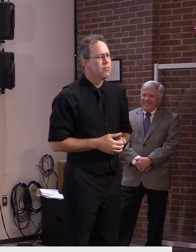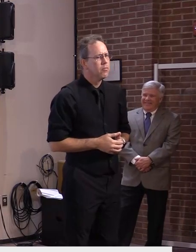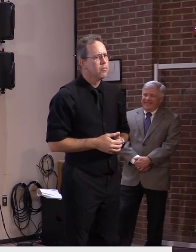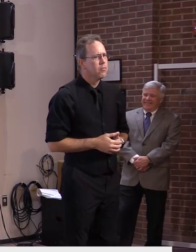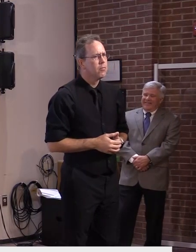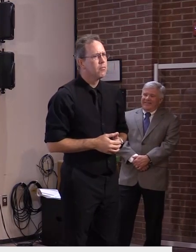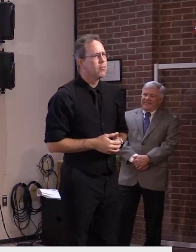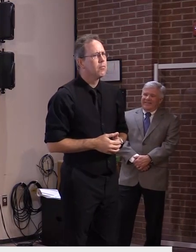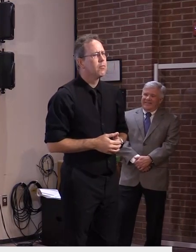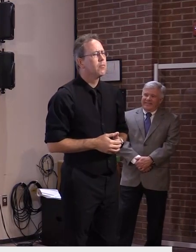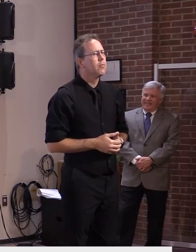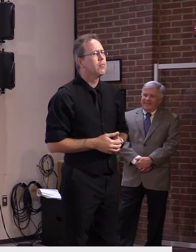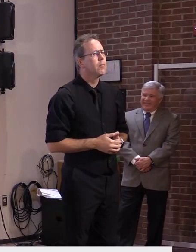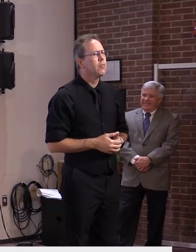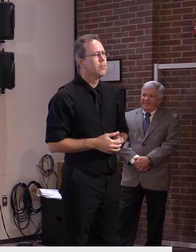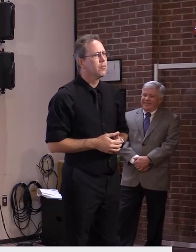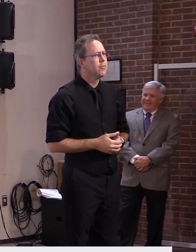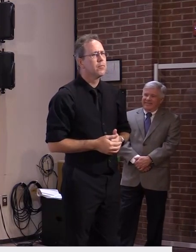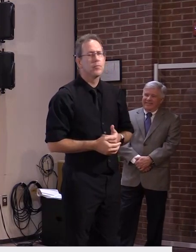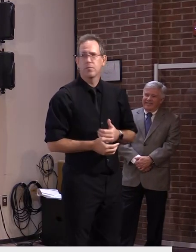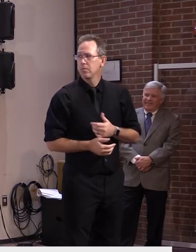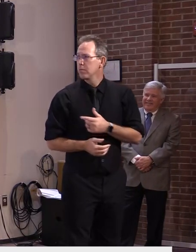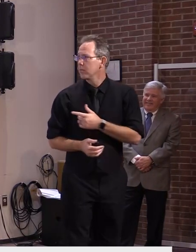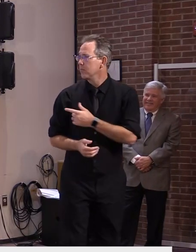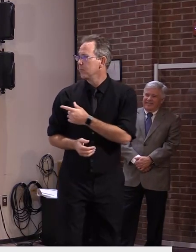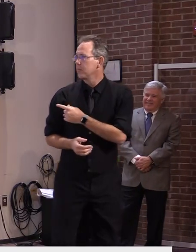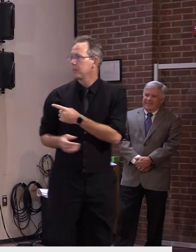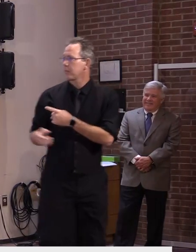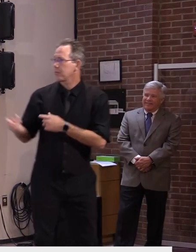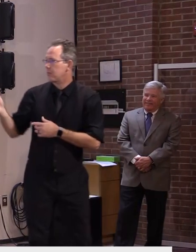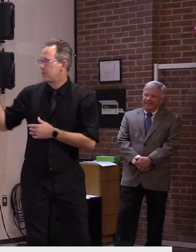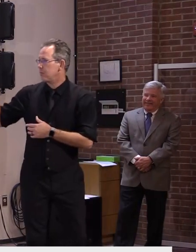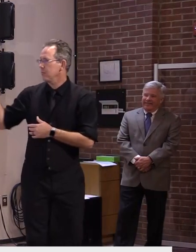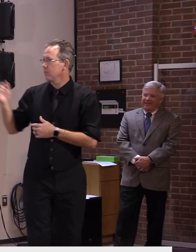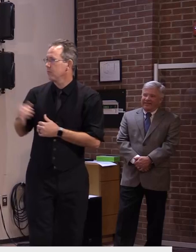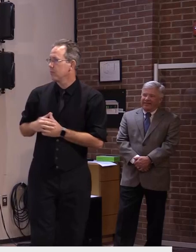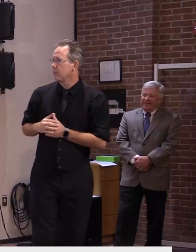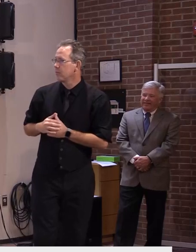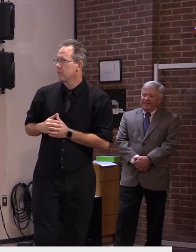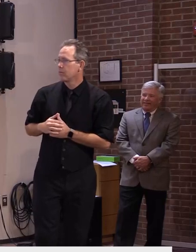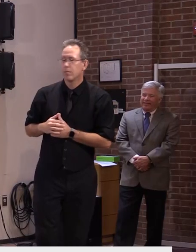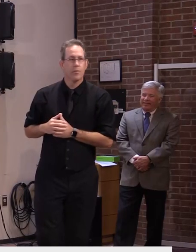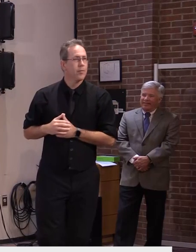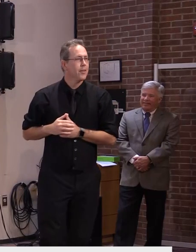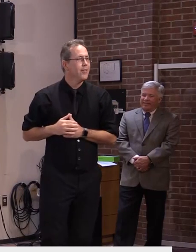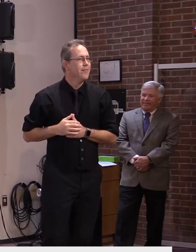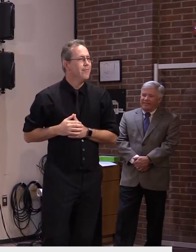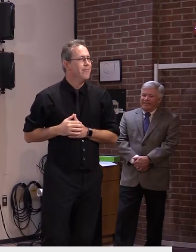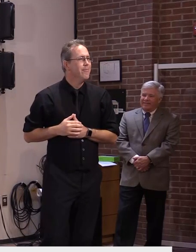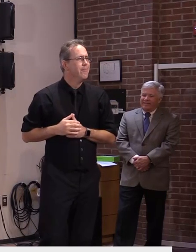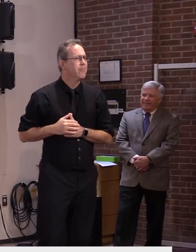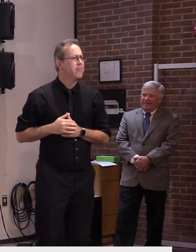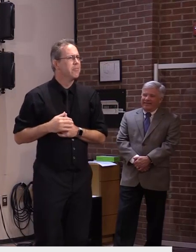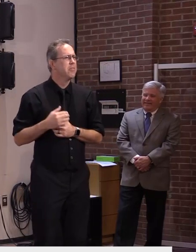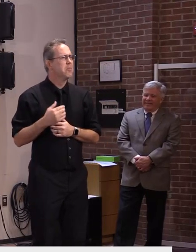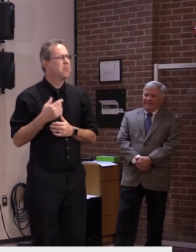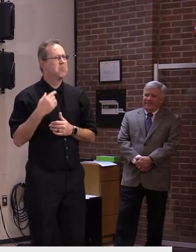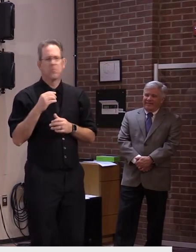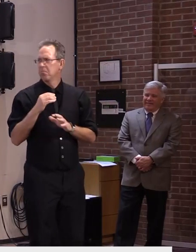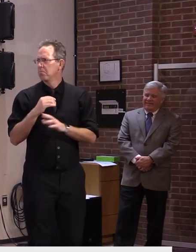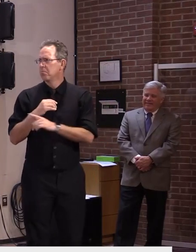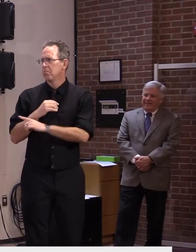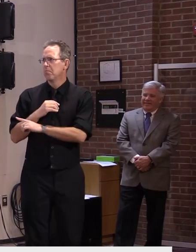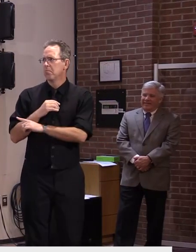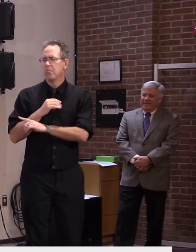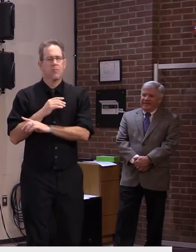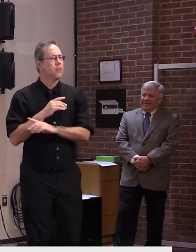Yeah, so Mike, this chart hasn't changed since May, I think, of this year. We've used the same language as far as I can remember. The other time when we used breakthrough